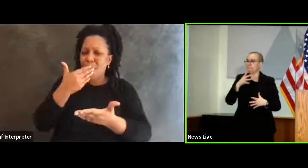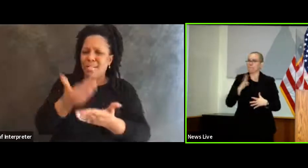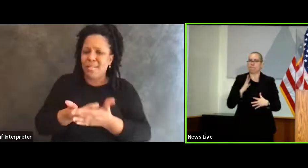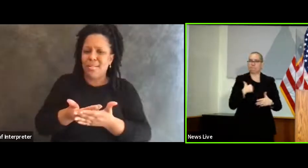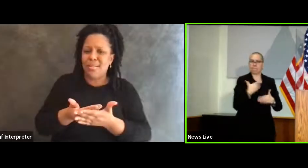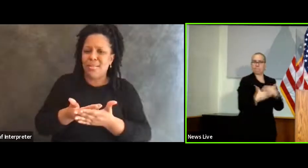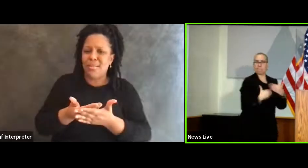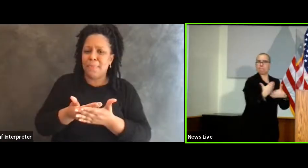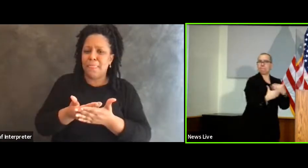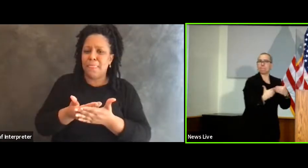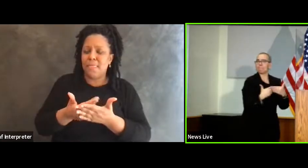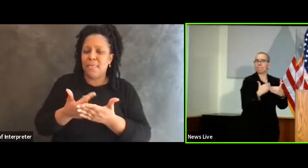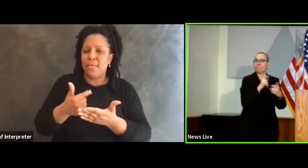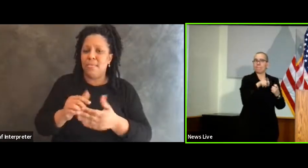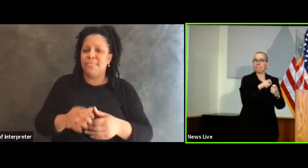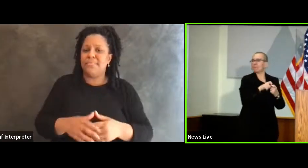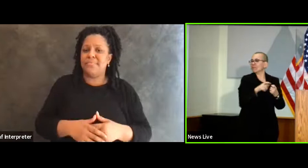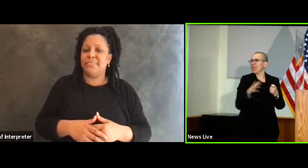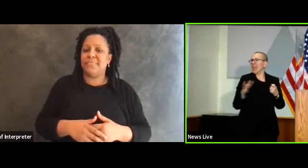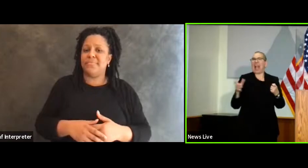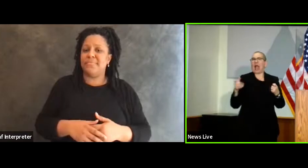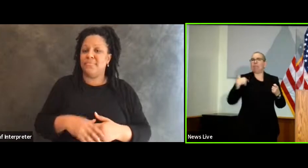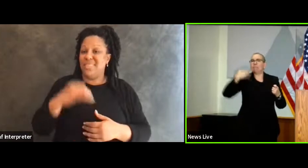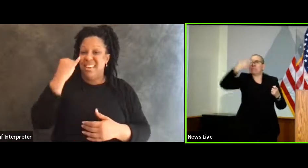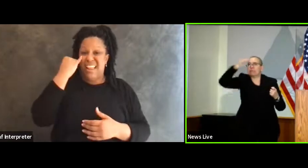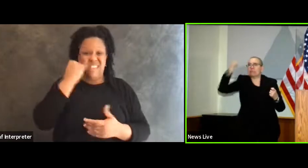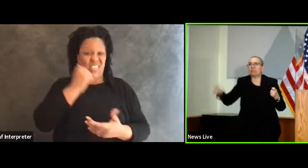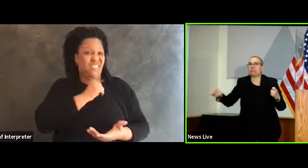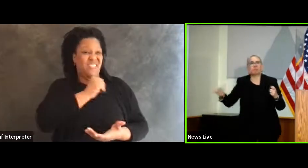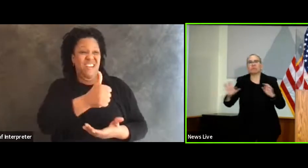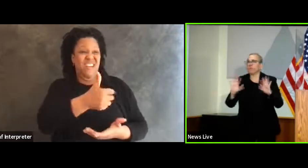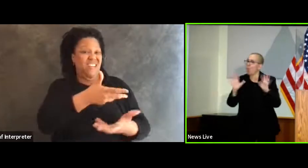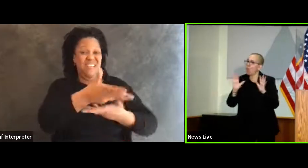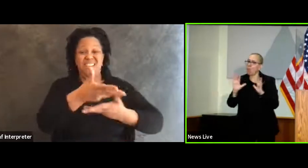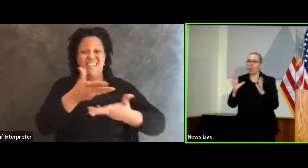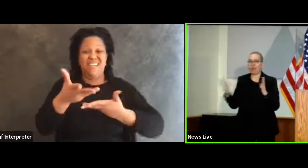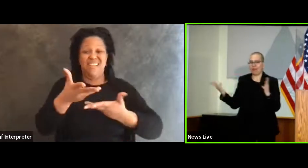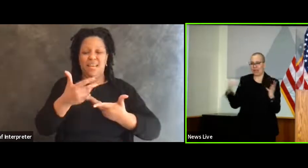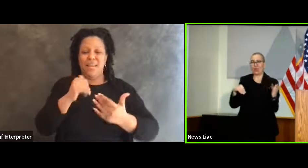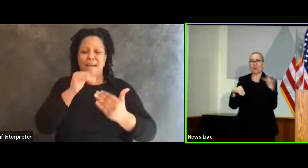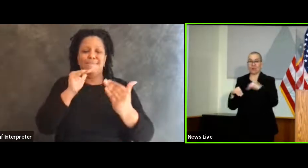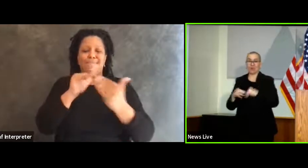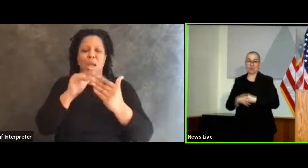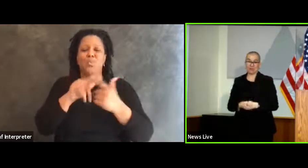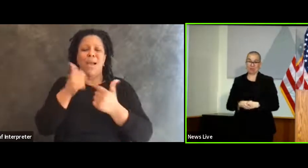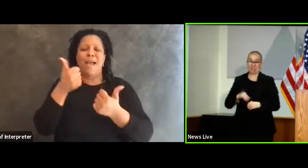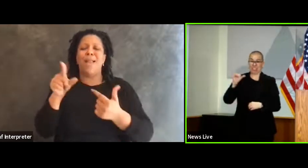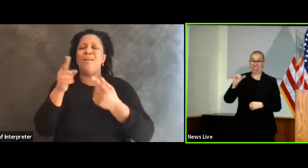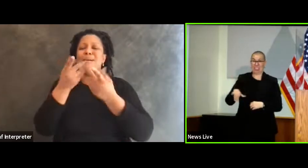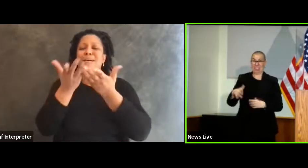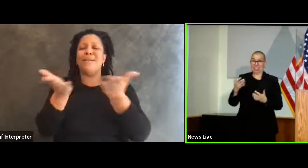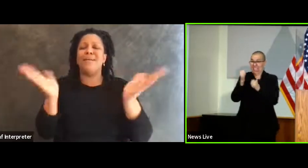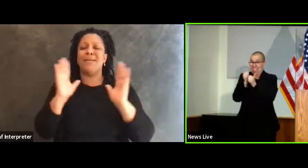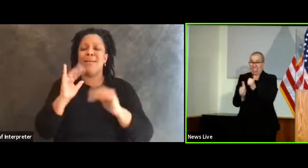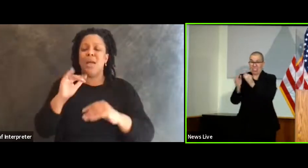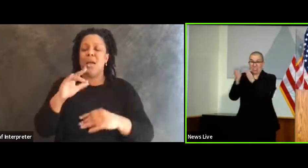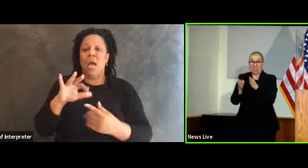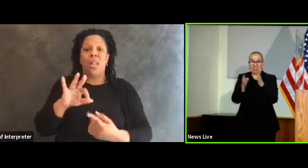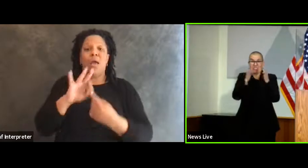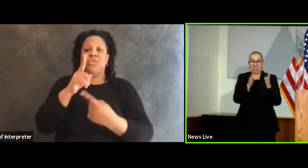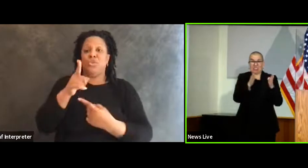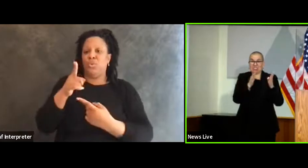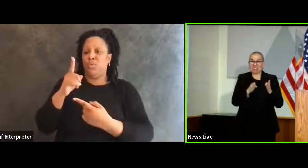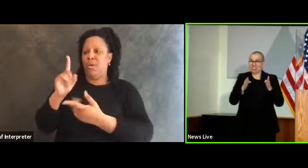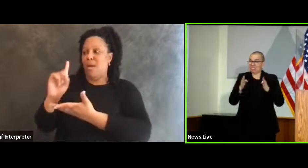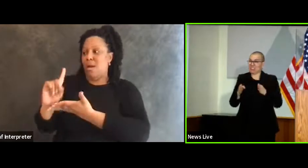well, unless you're incredibly privileged and isolated. That's not the kind of state I want to live in